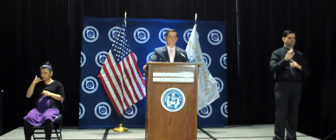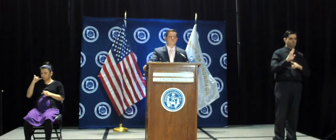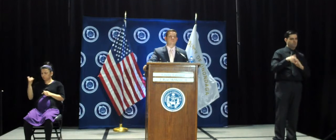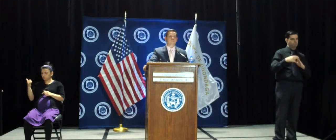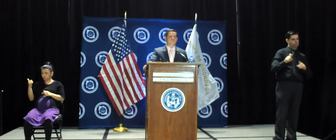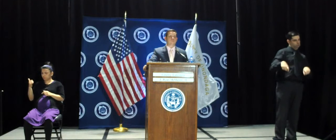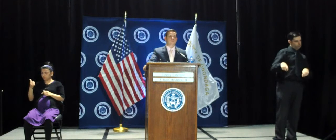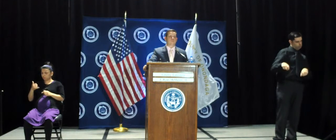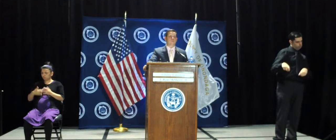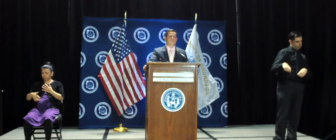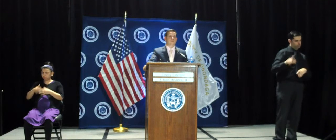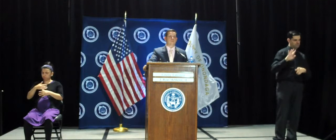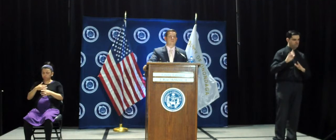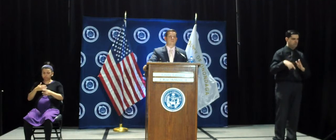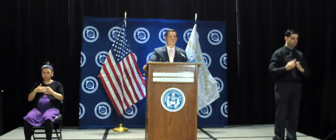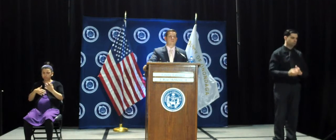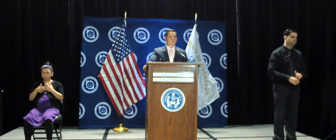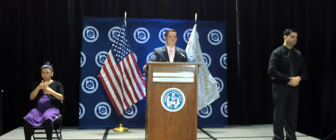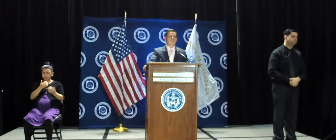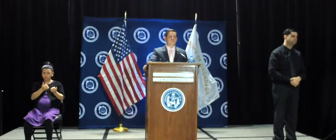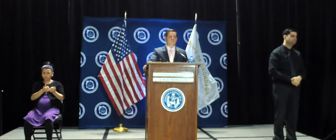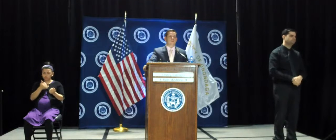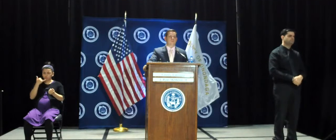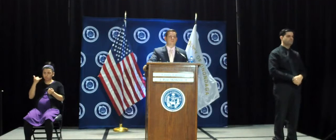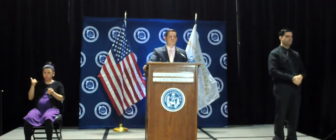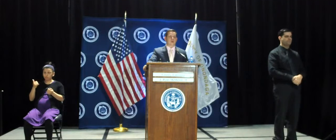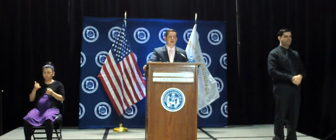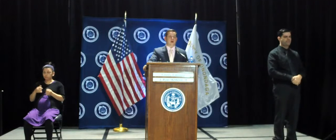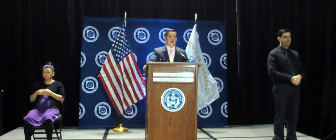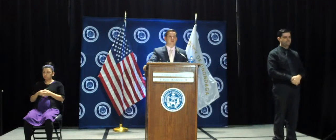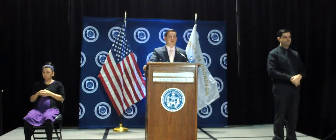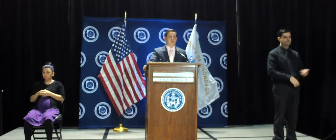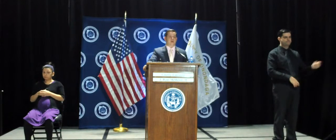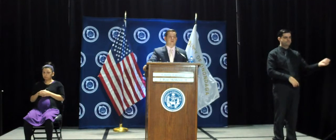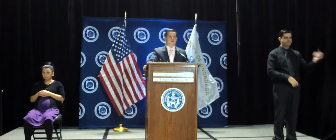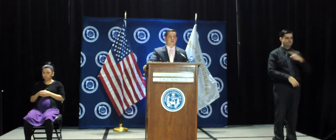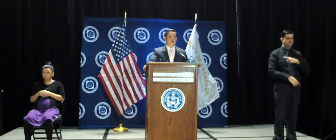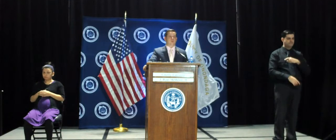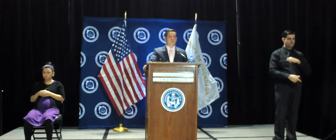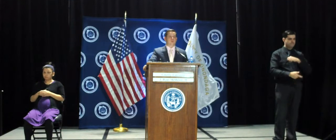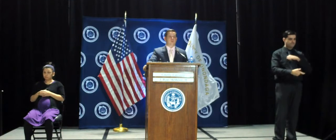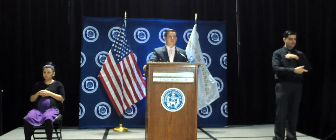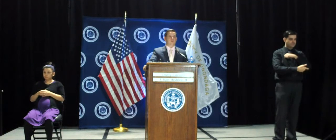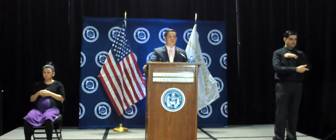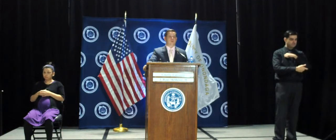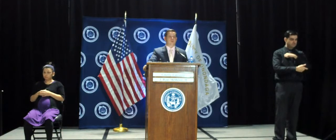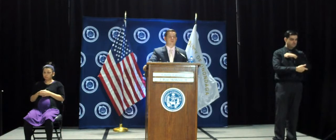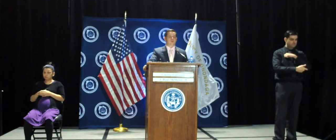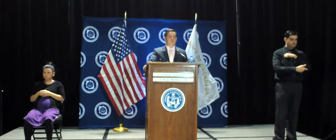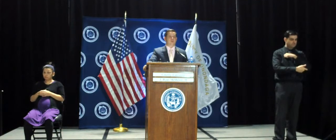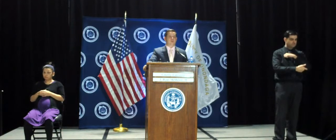Ryan, were you tempted to drive by Shoppingtown today? I did not drive by today, no.